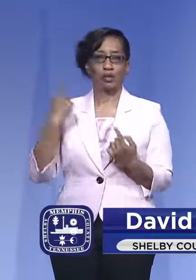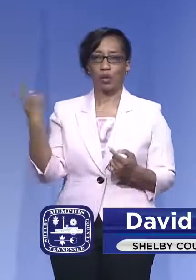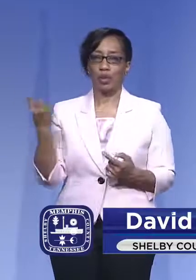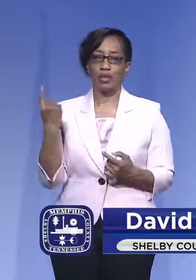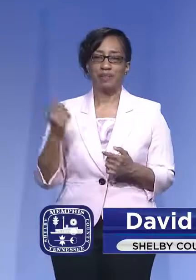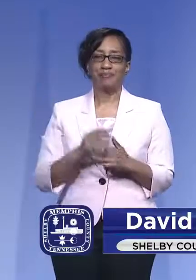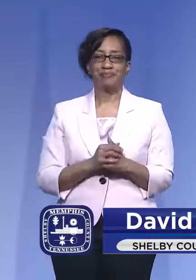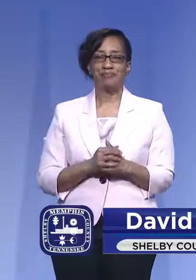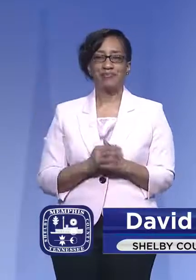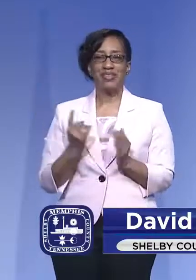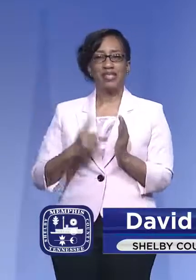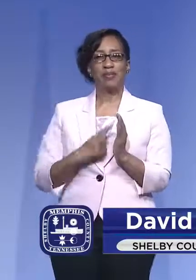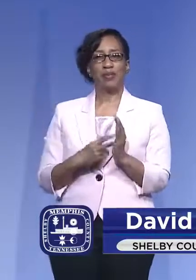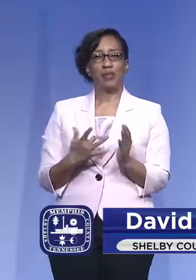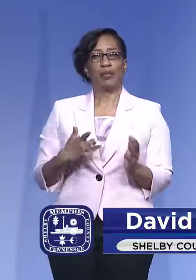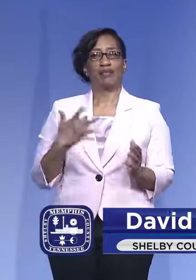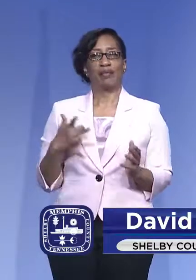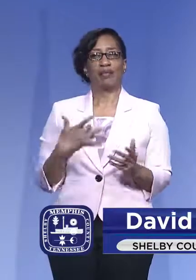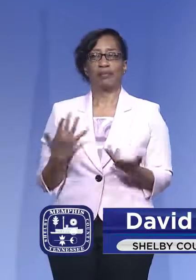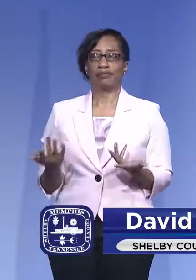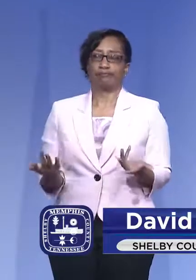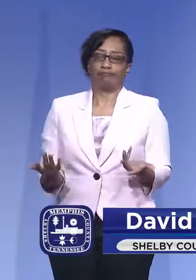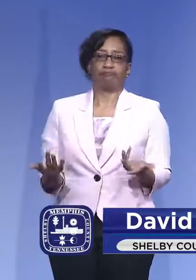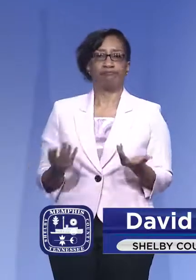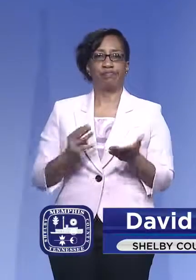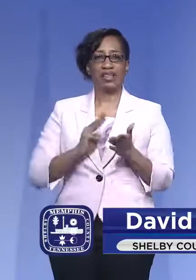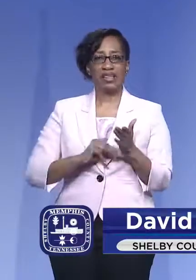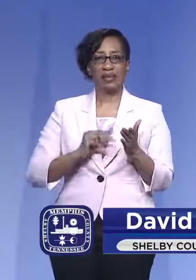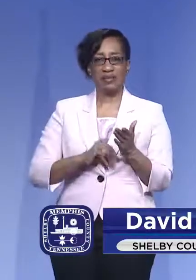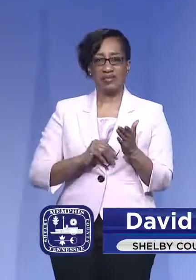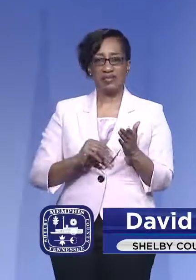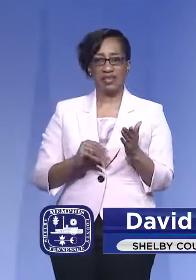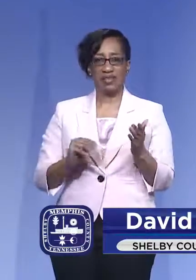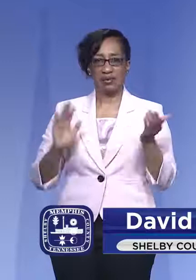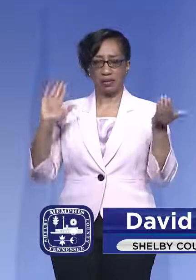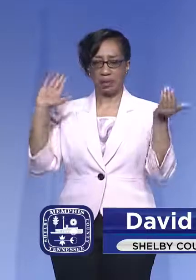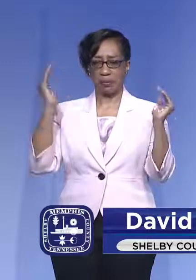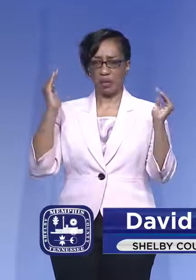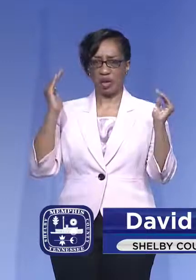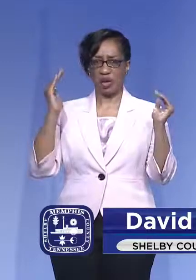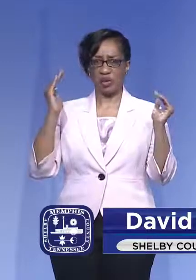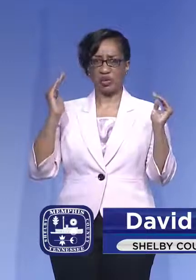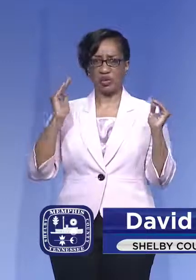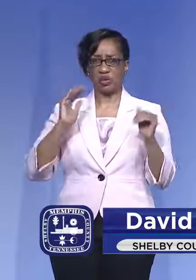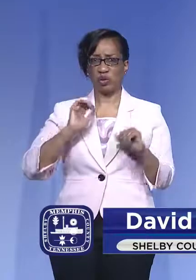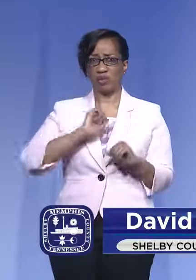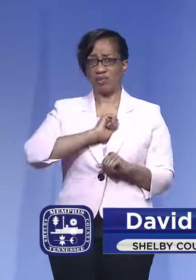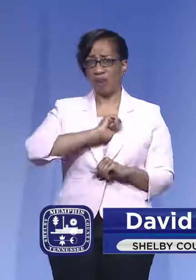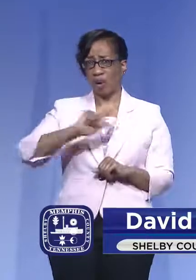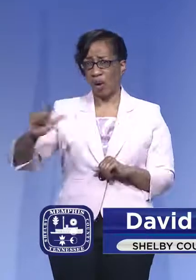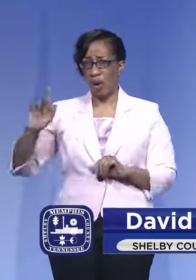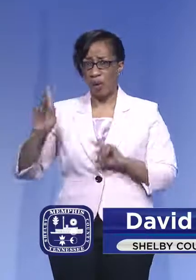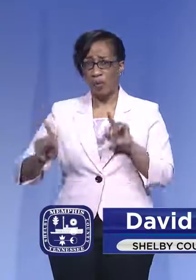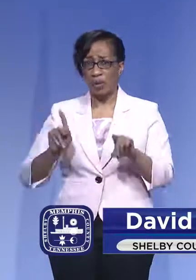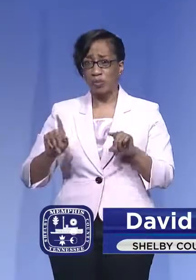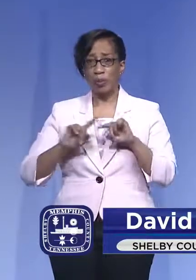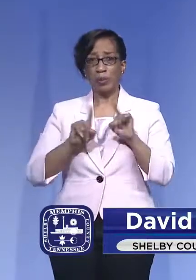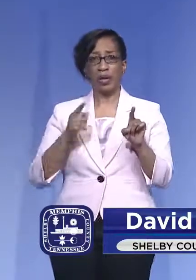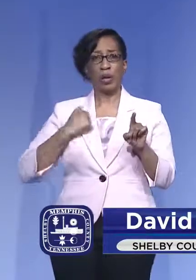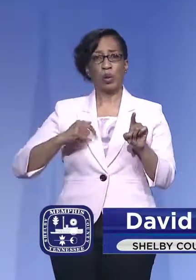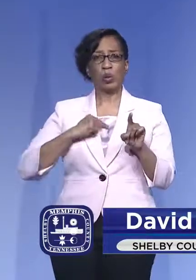of course, sometimes we feel like it's, you know, Memphis versus everybody. But the truth is we're a microcosm of the